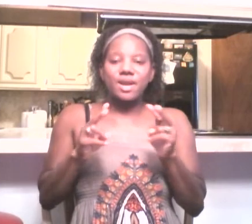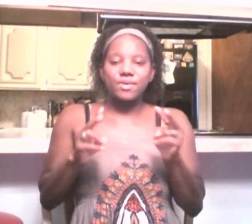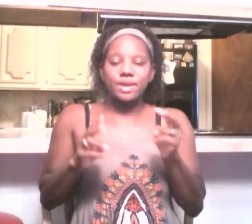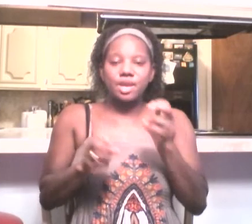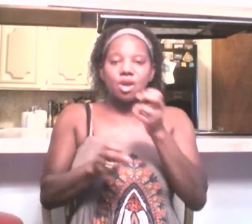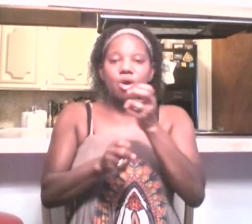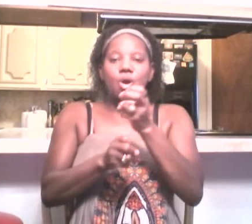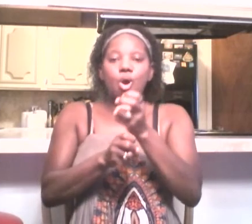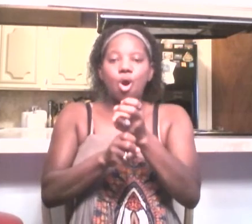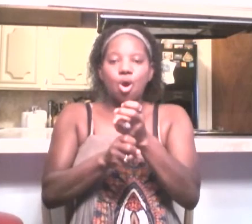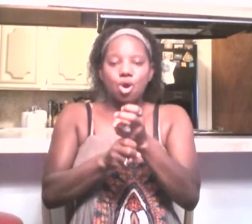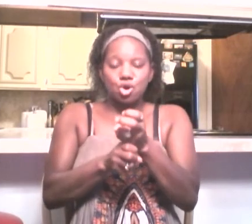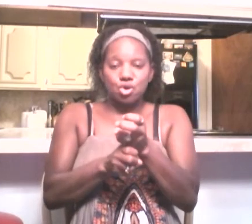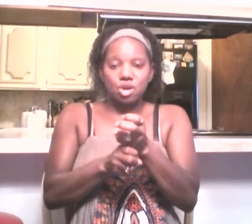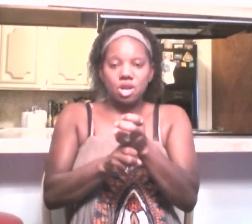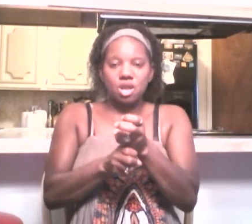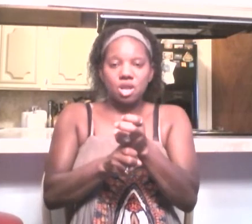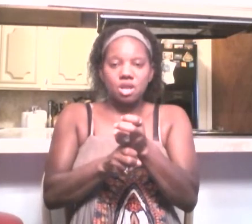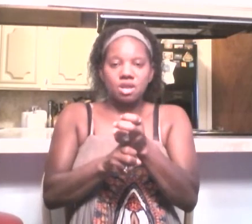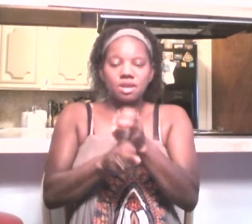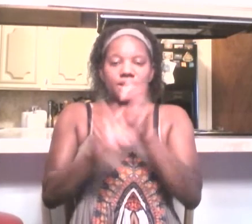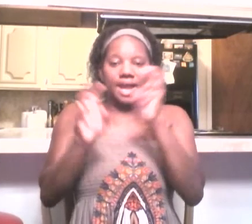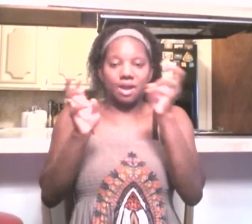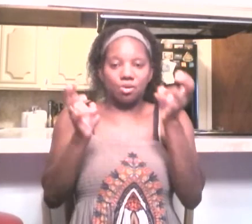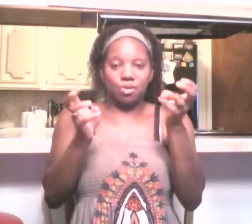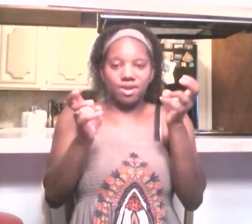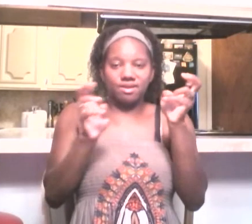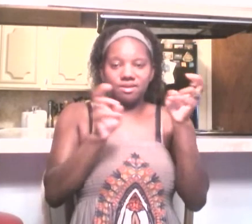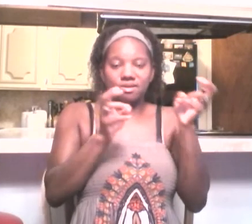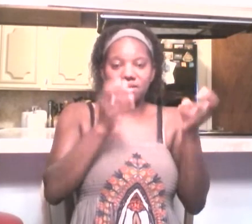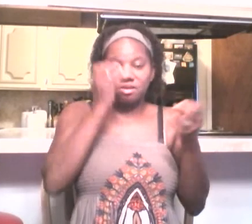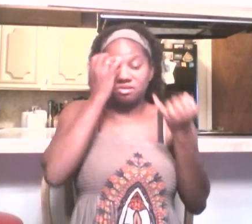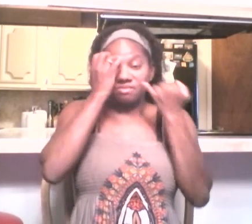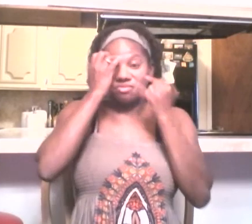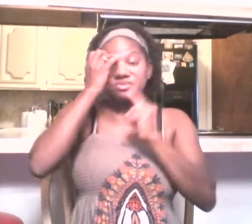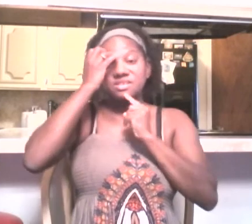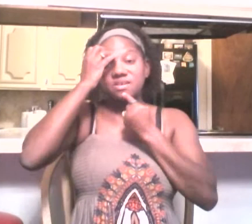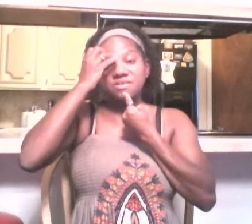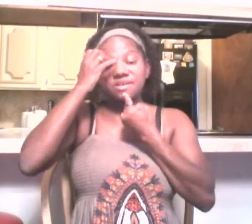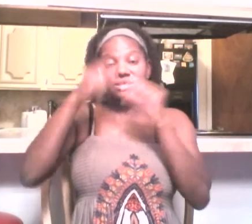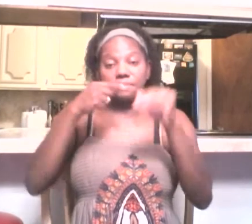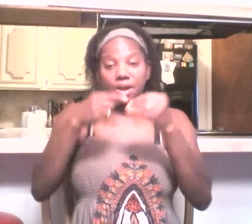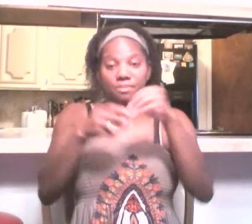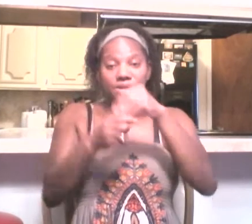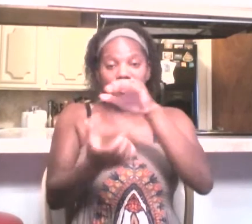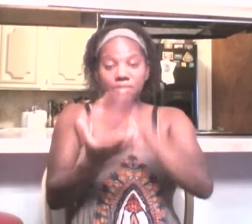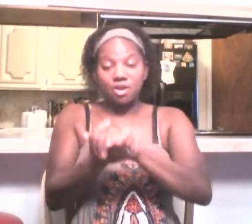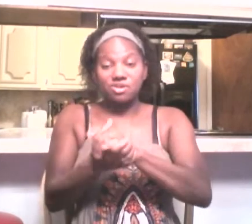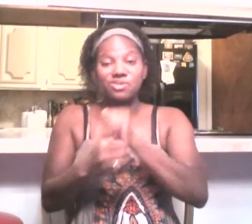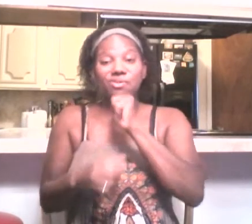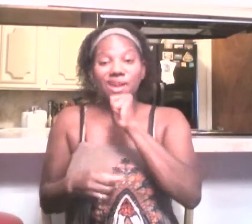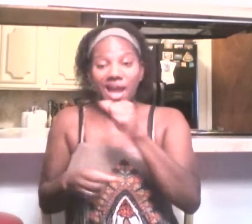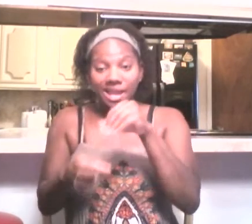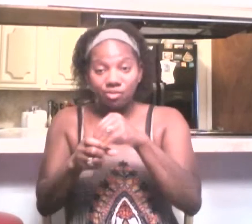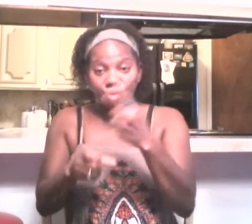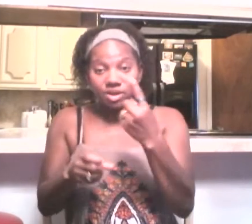very hard category. If you're serious about being married and you're not in one